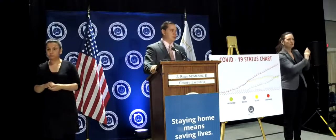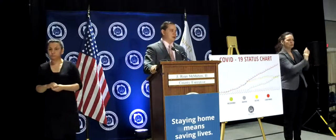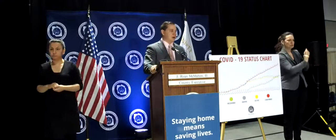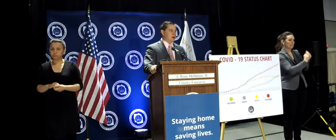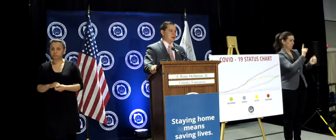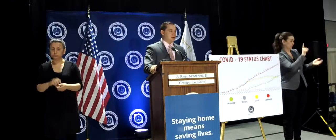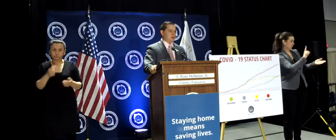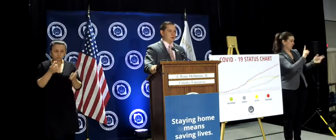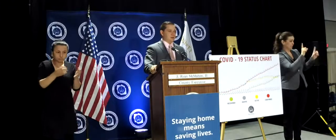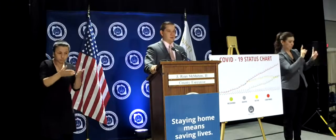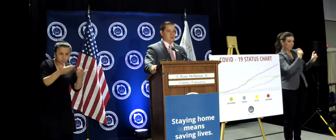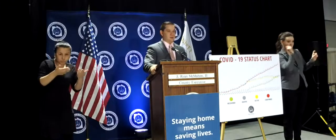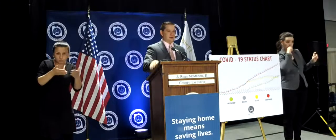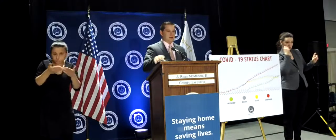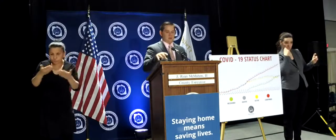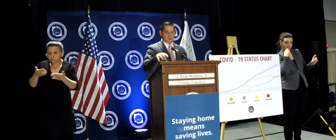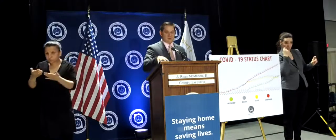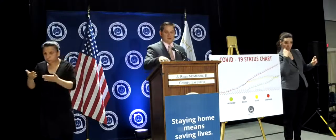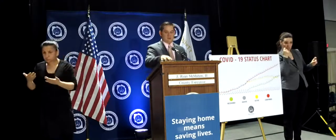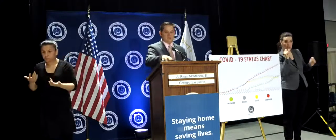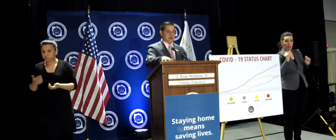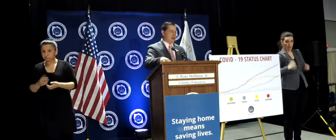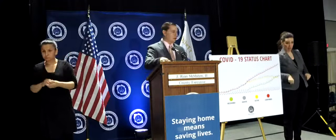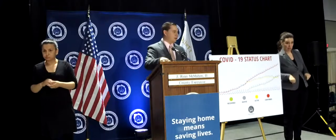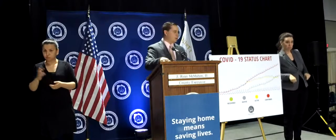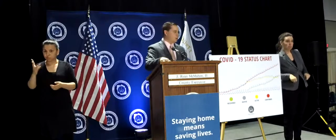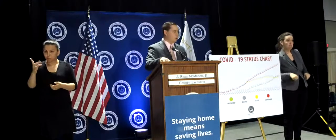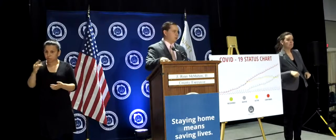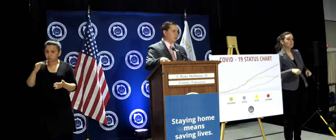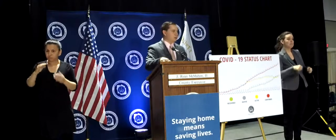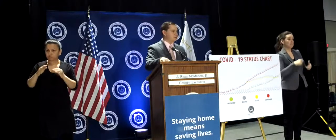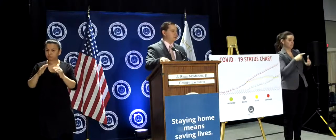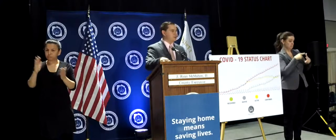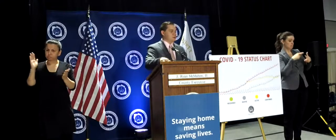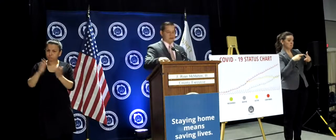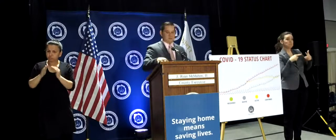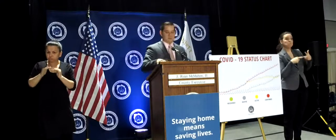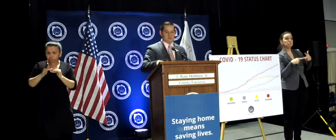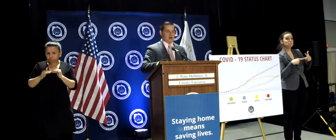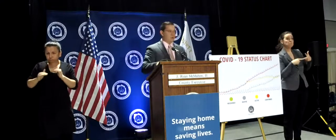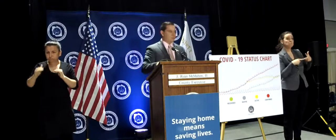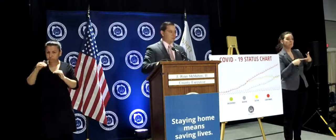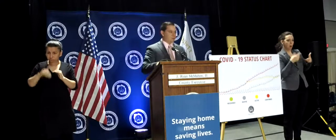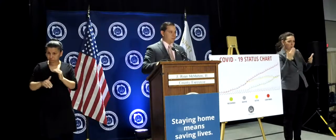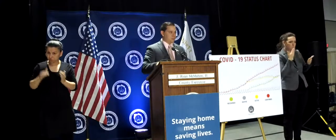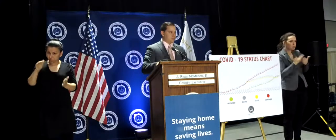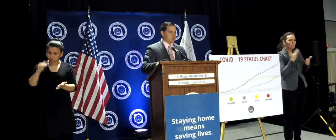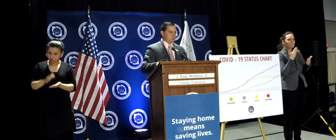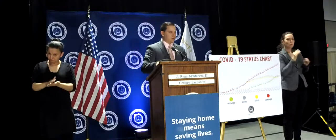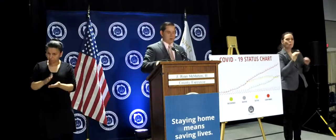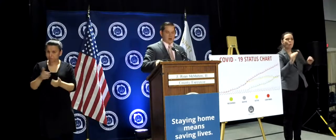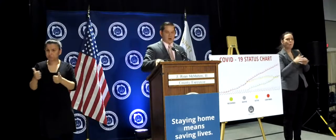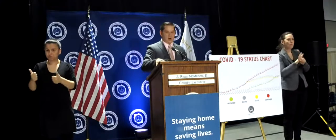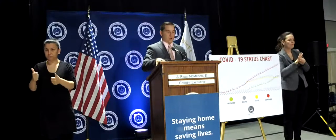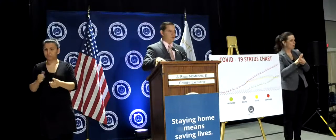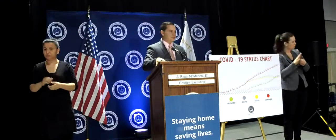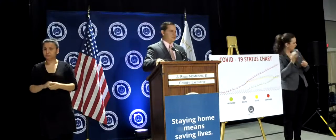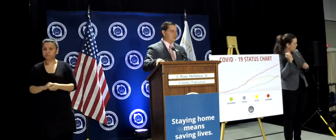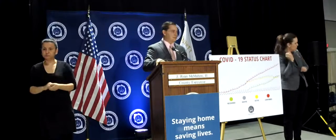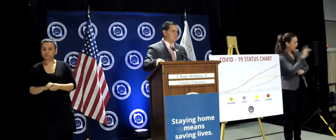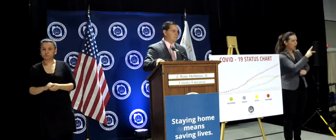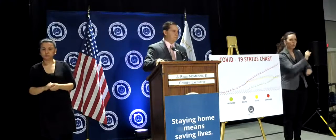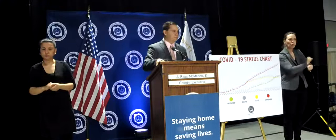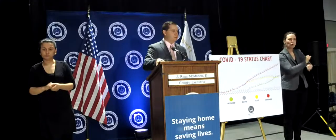reacts. And by having the data in the right place, that means our health department, our